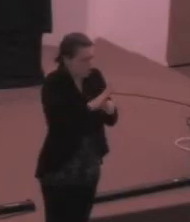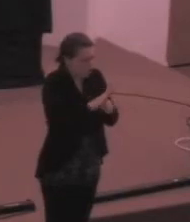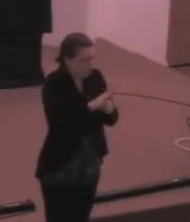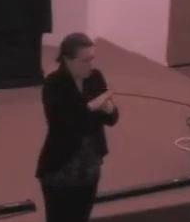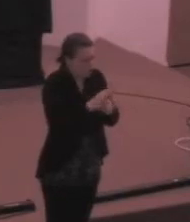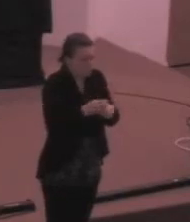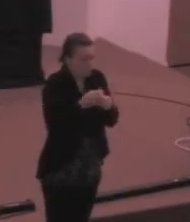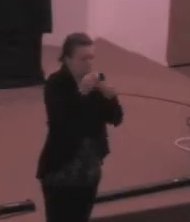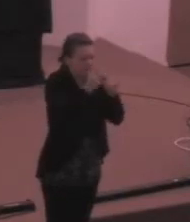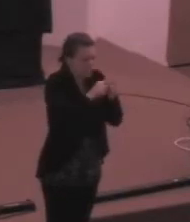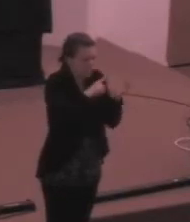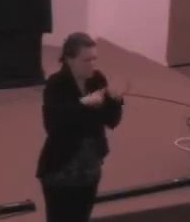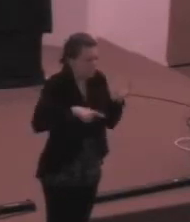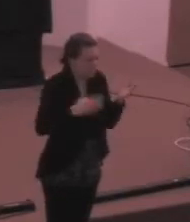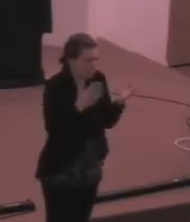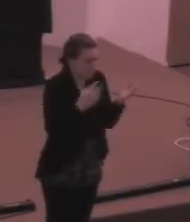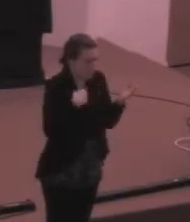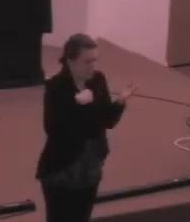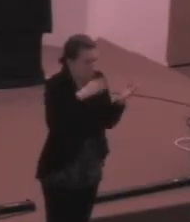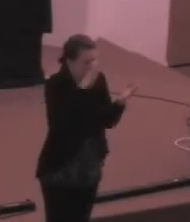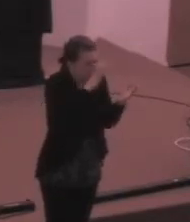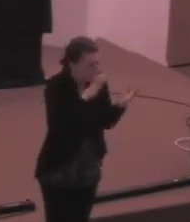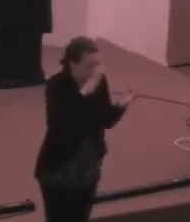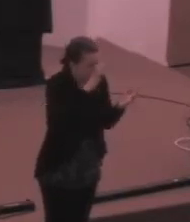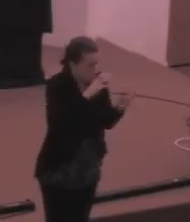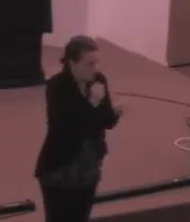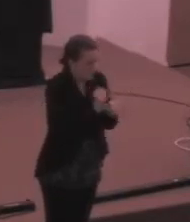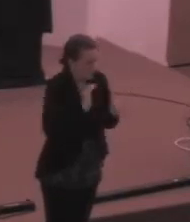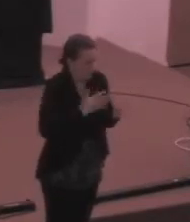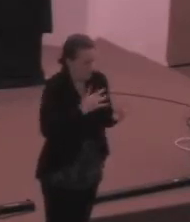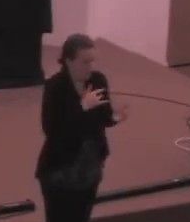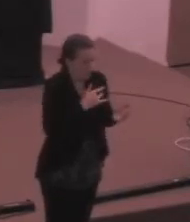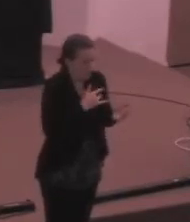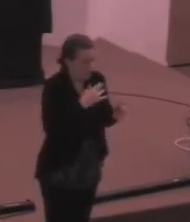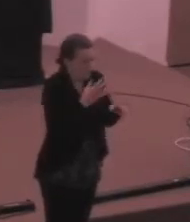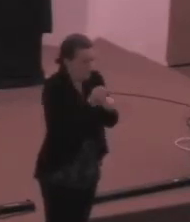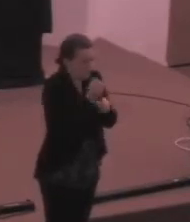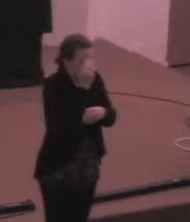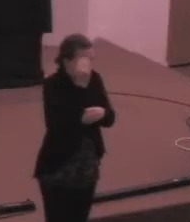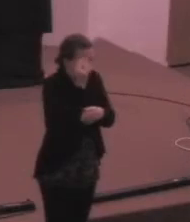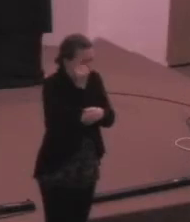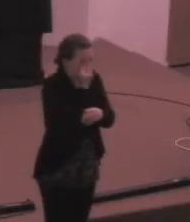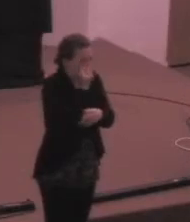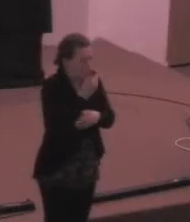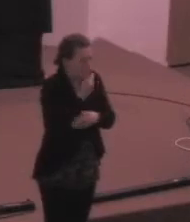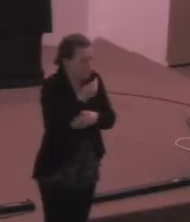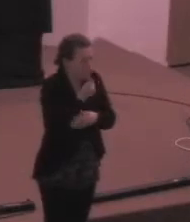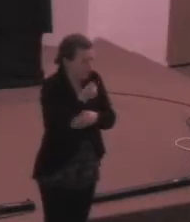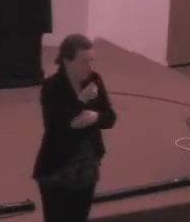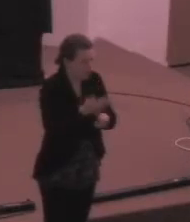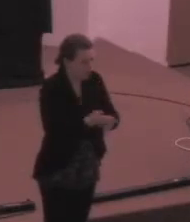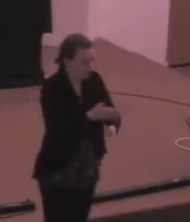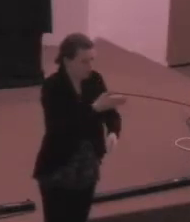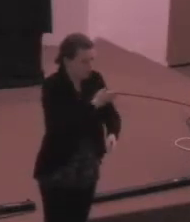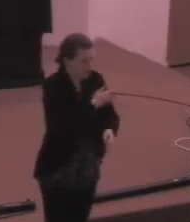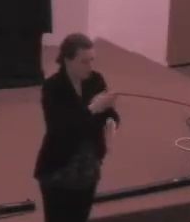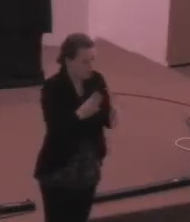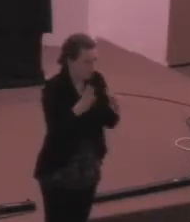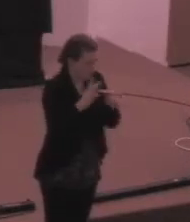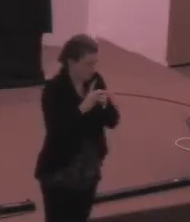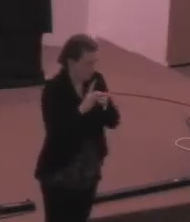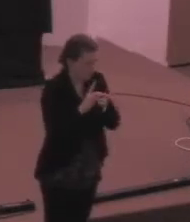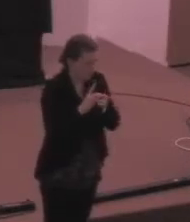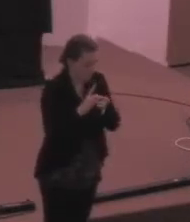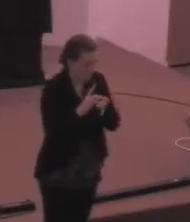to find and seek the Lord with all of our heart, getting to know Him better. But I look at all those studies